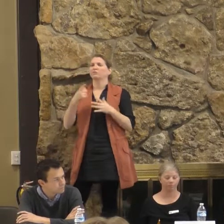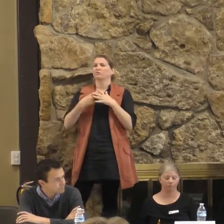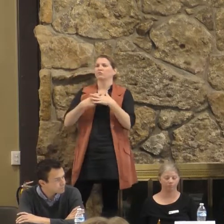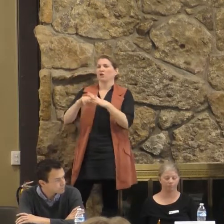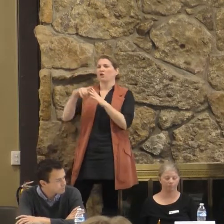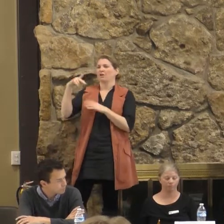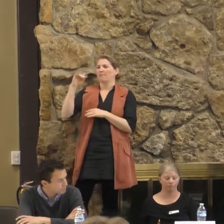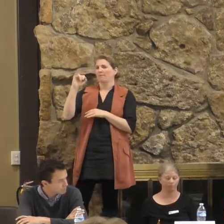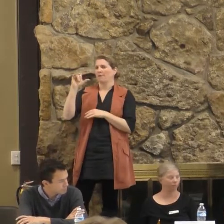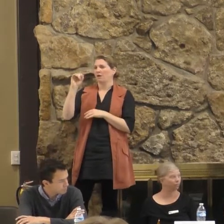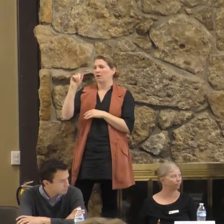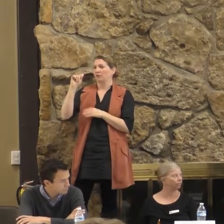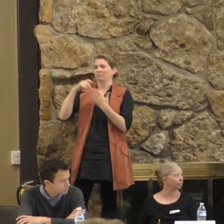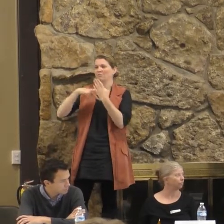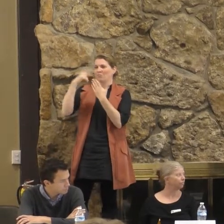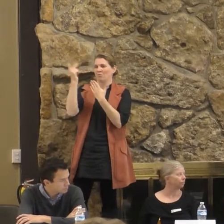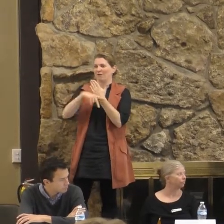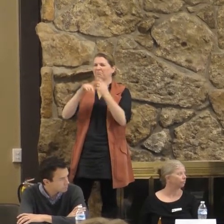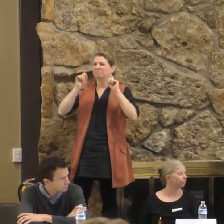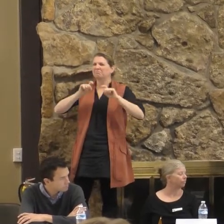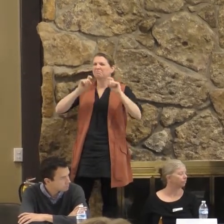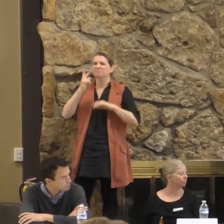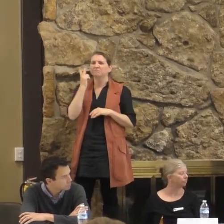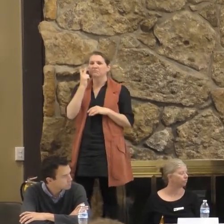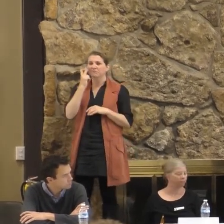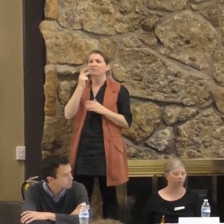start with you, Andrew, and we'll go down the line.